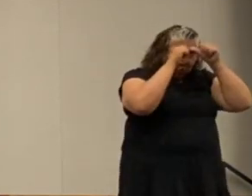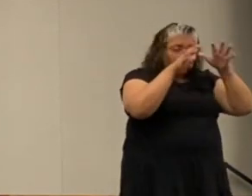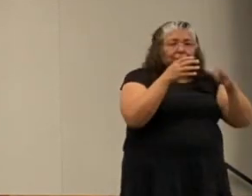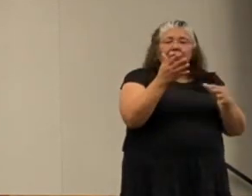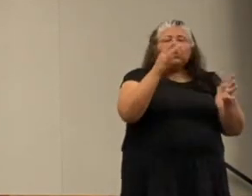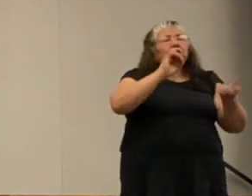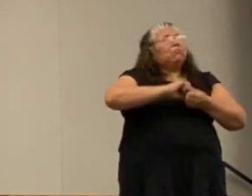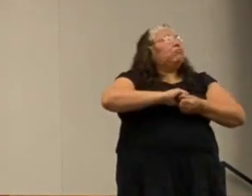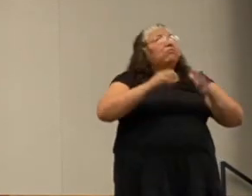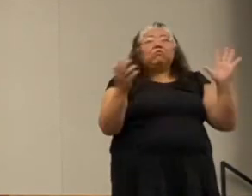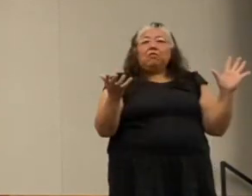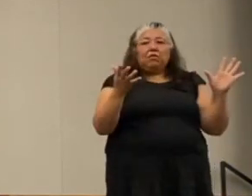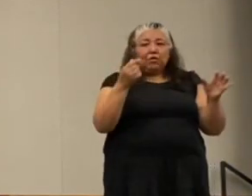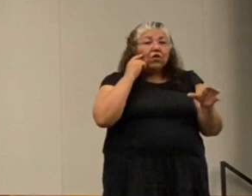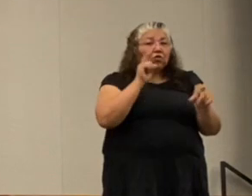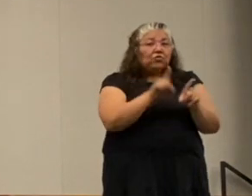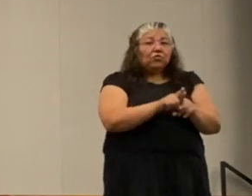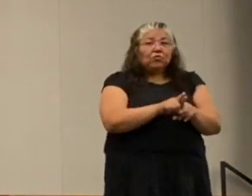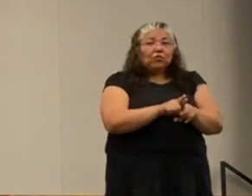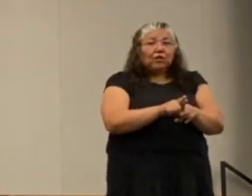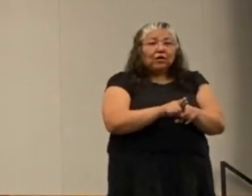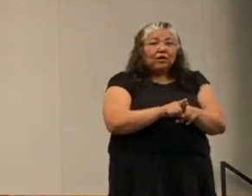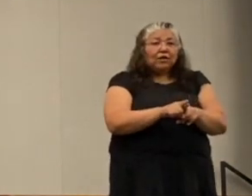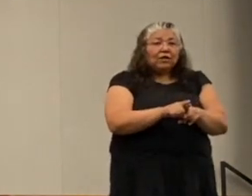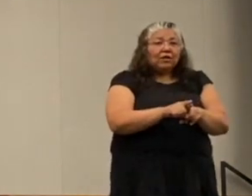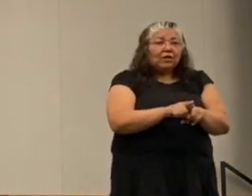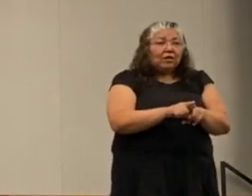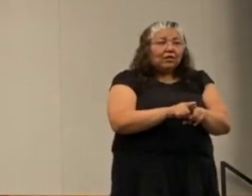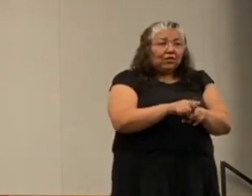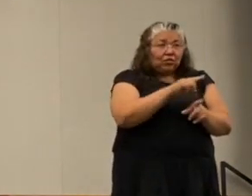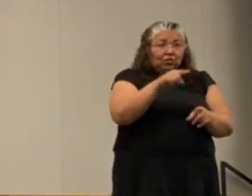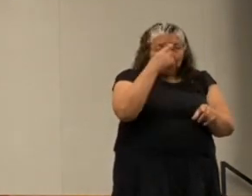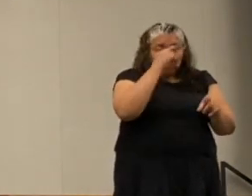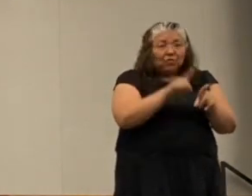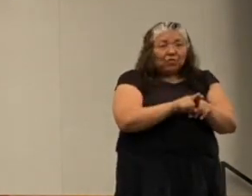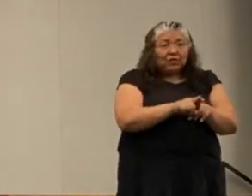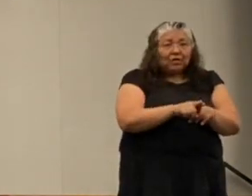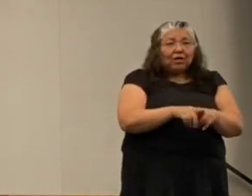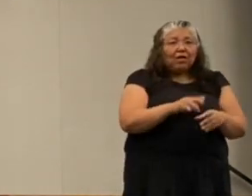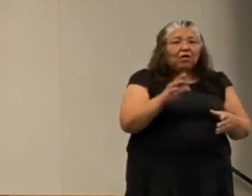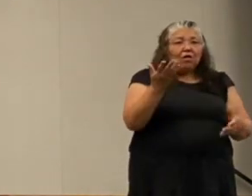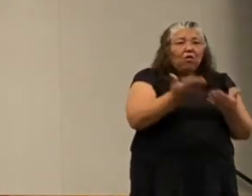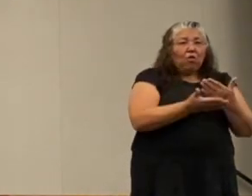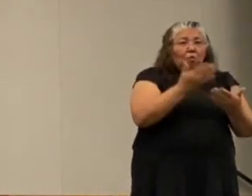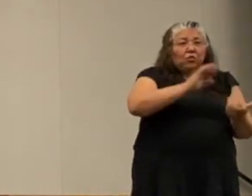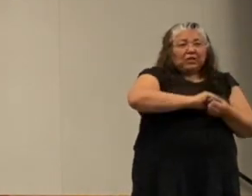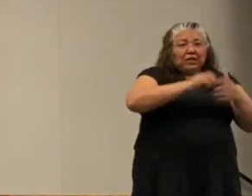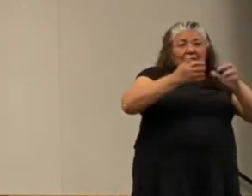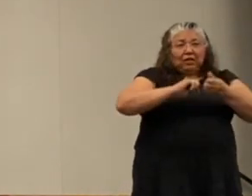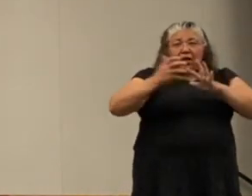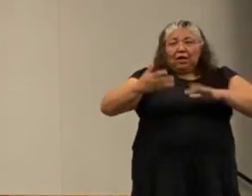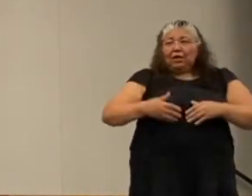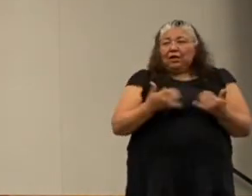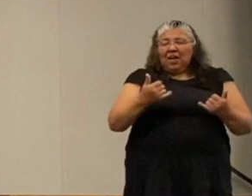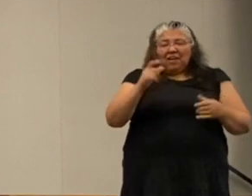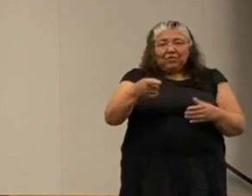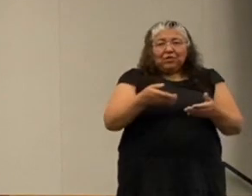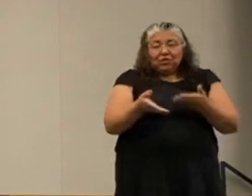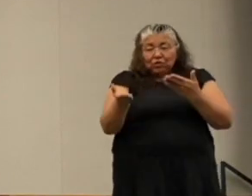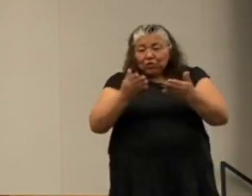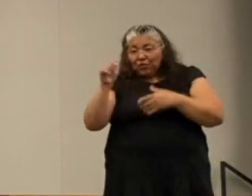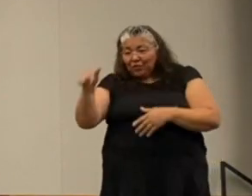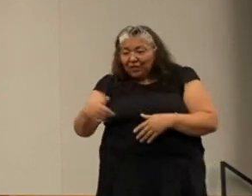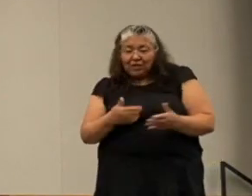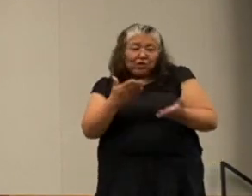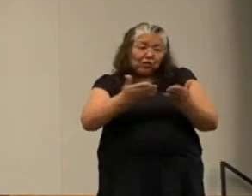mess. Wouldn't you agree? It's a mess. Come on, church, wouldn't you agree? Amen. It's almost chaotic, isn't it? I've got to serve this god for